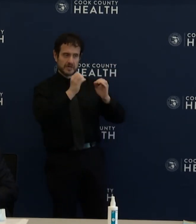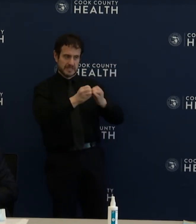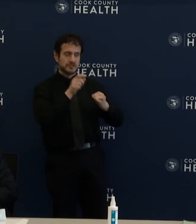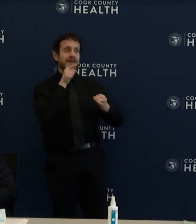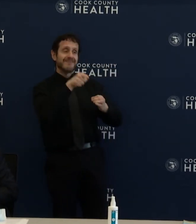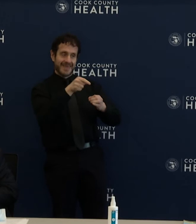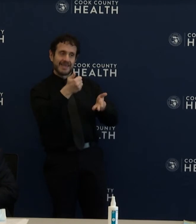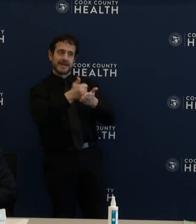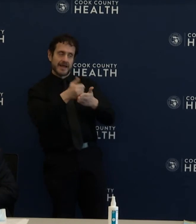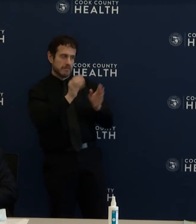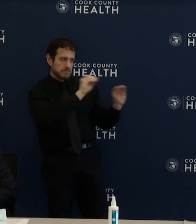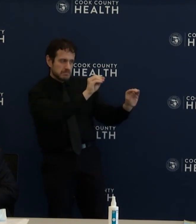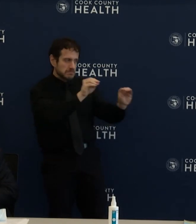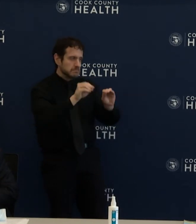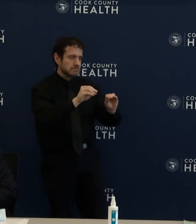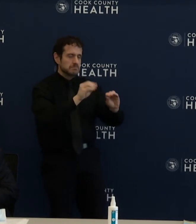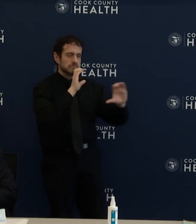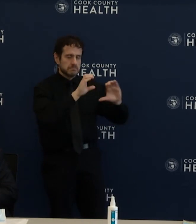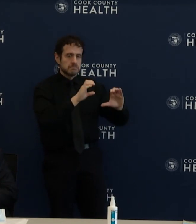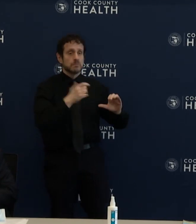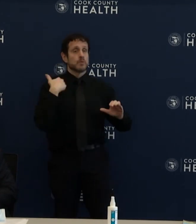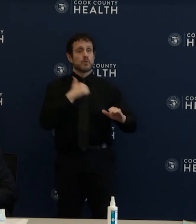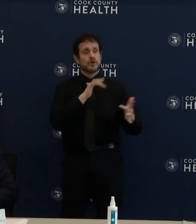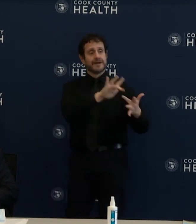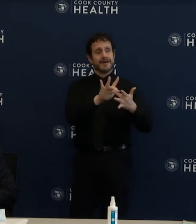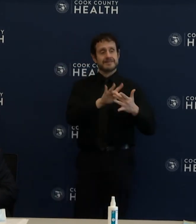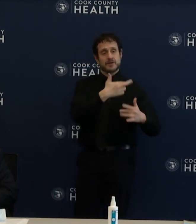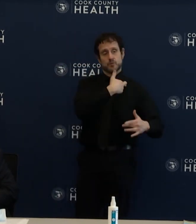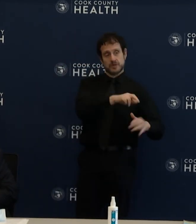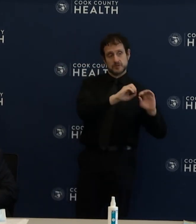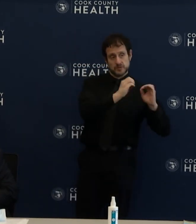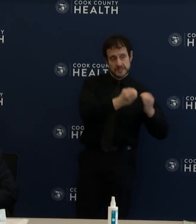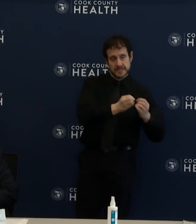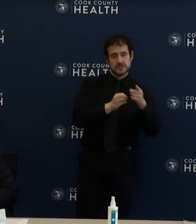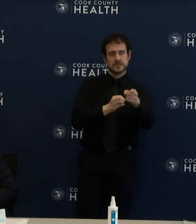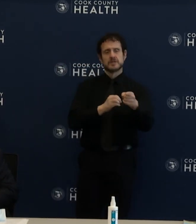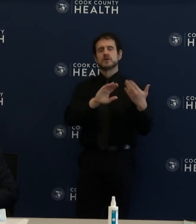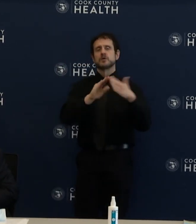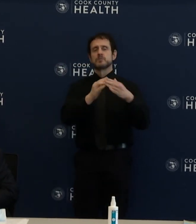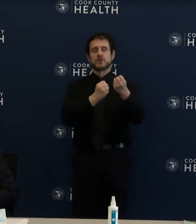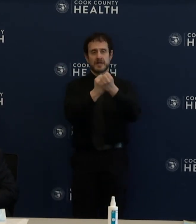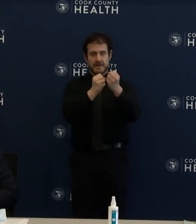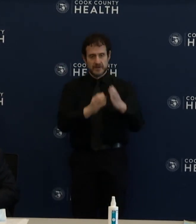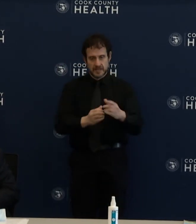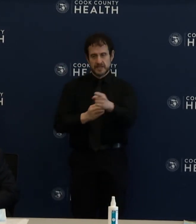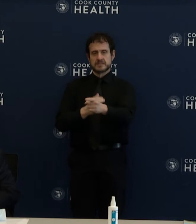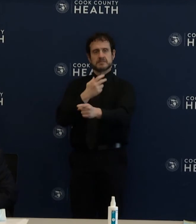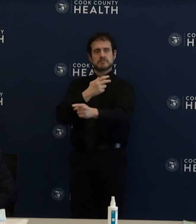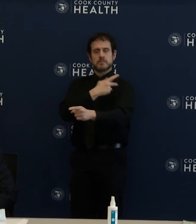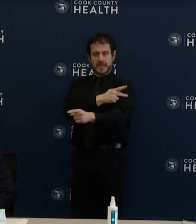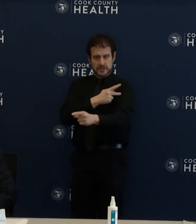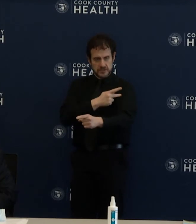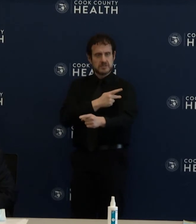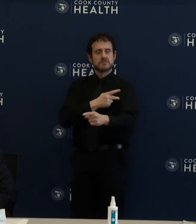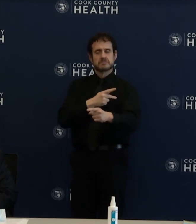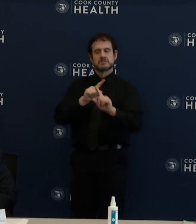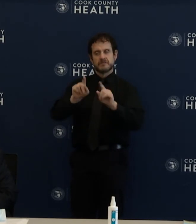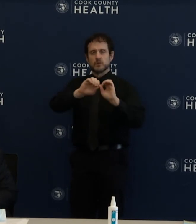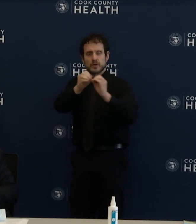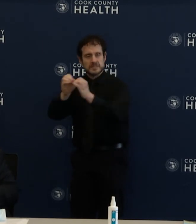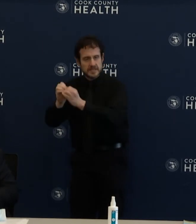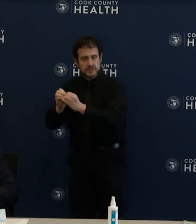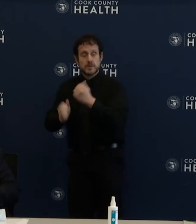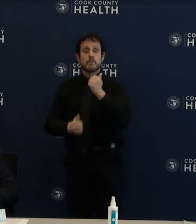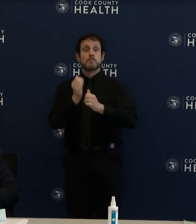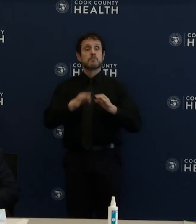to our religious organizations. We're going to reach out to community advocates. We're going to reach out to patients. And the most important part that I would encourage,